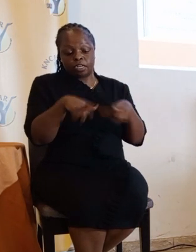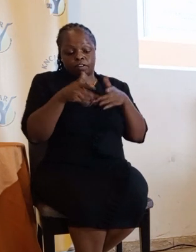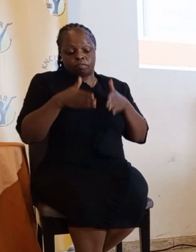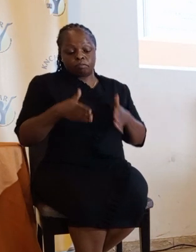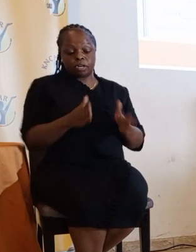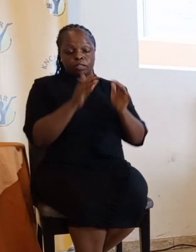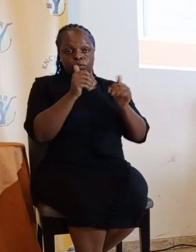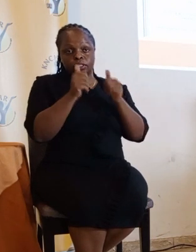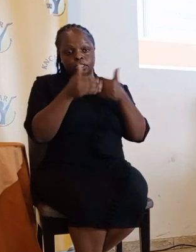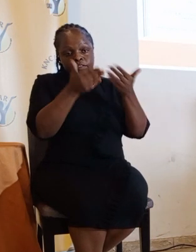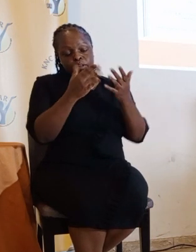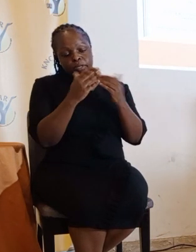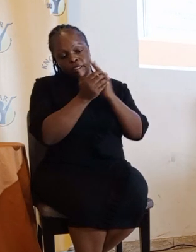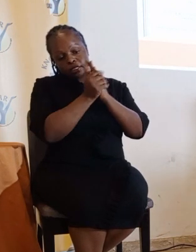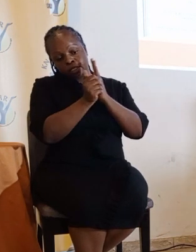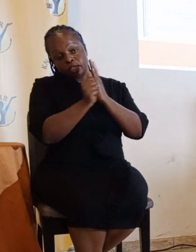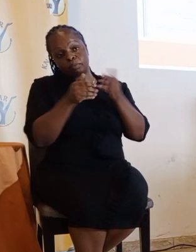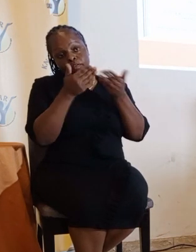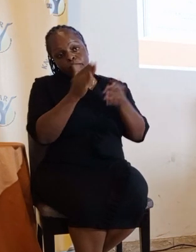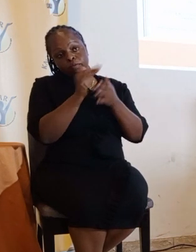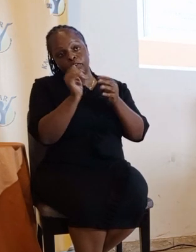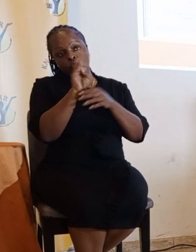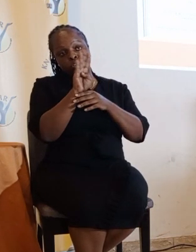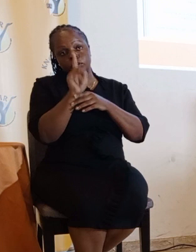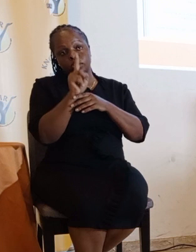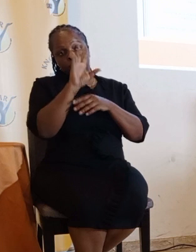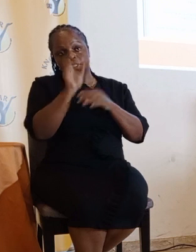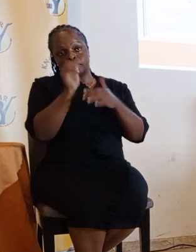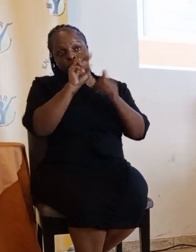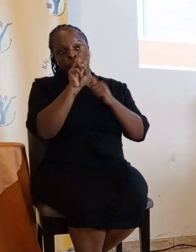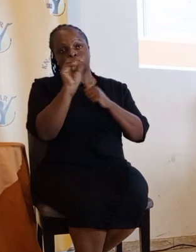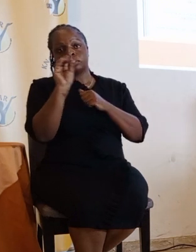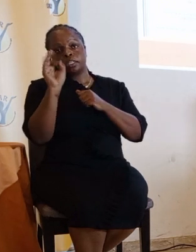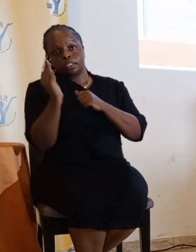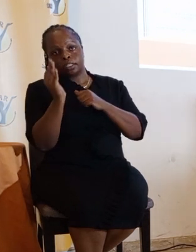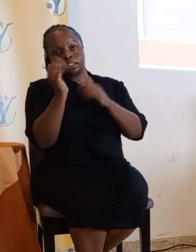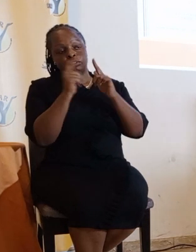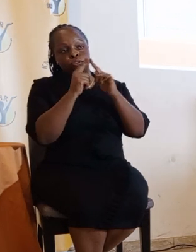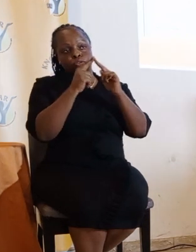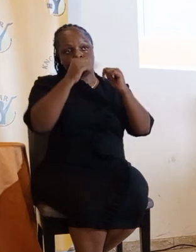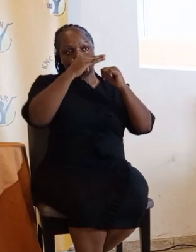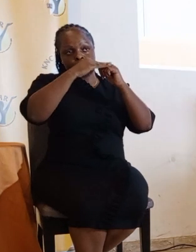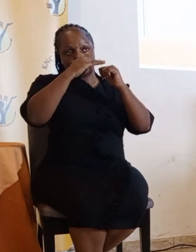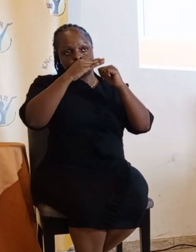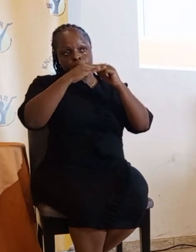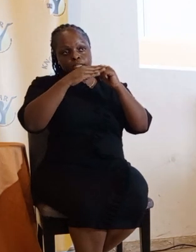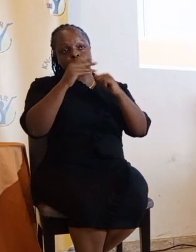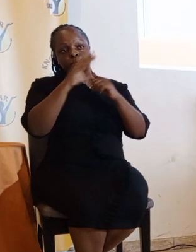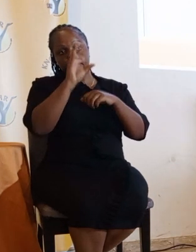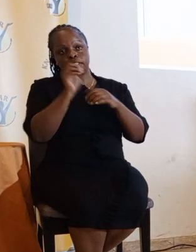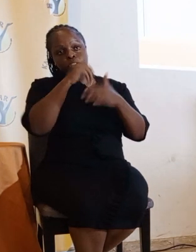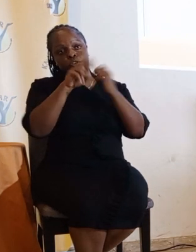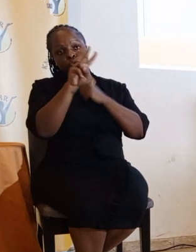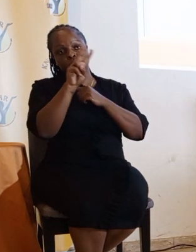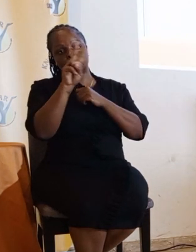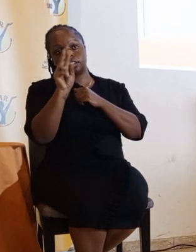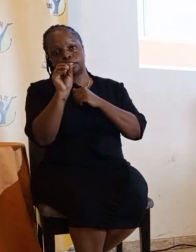skilled provider from 41% in 2003 to 89% in